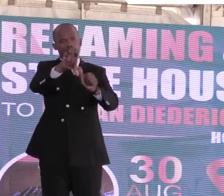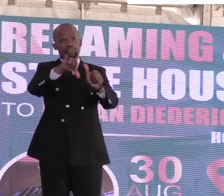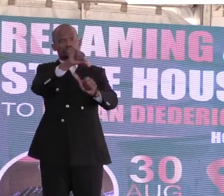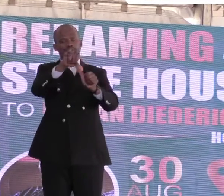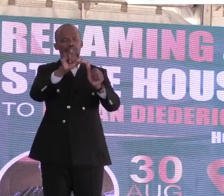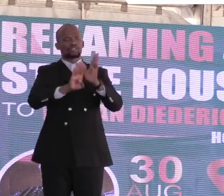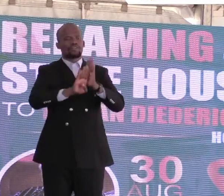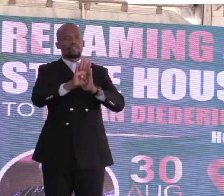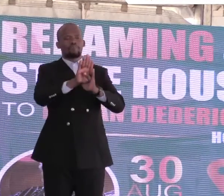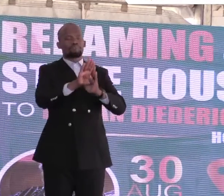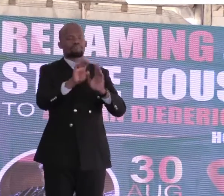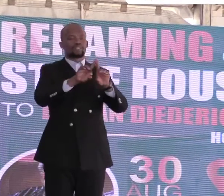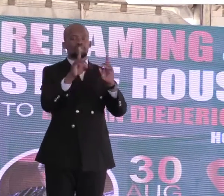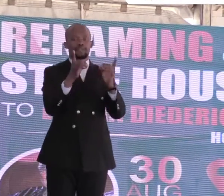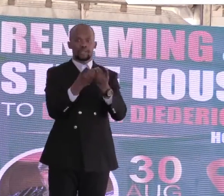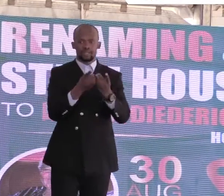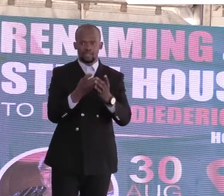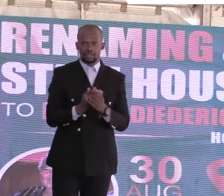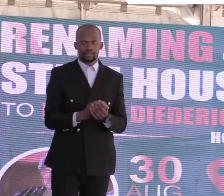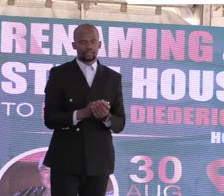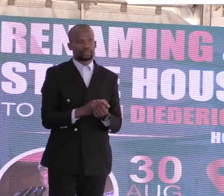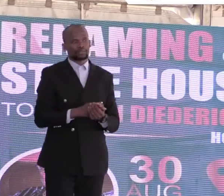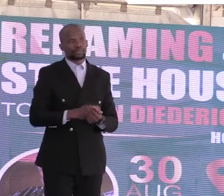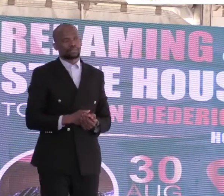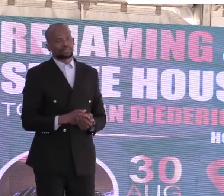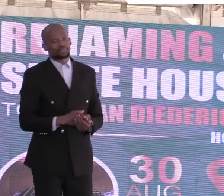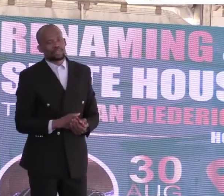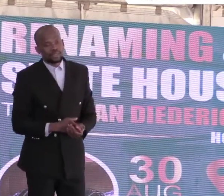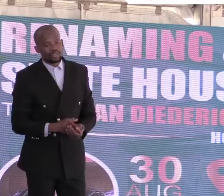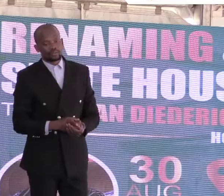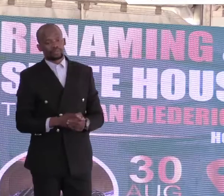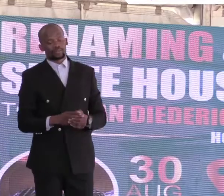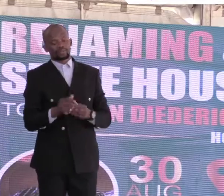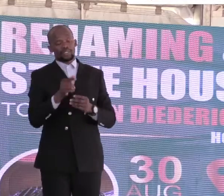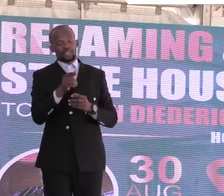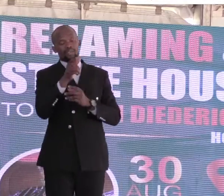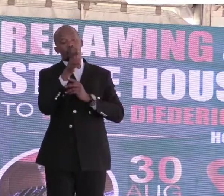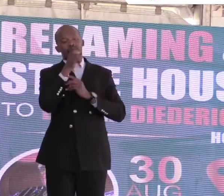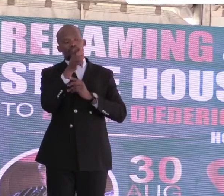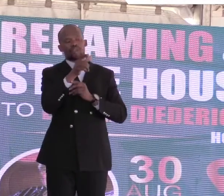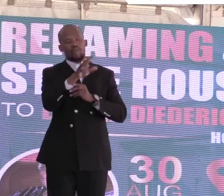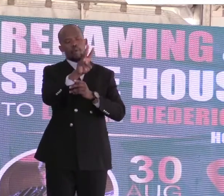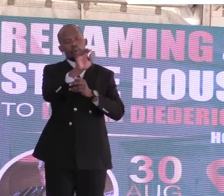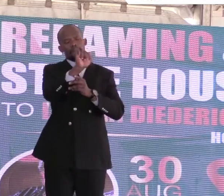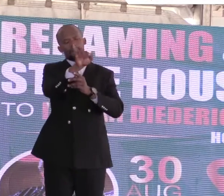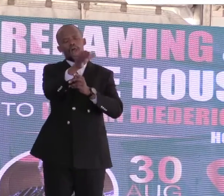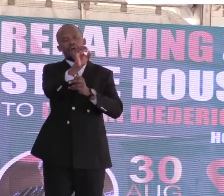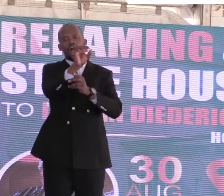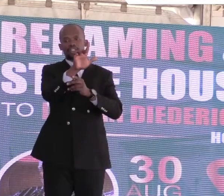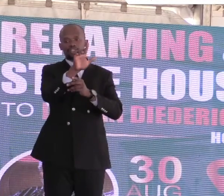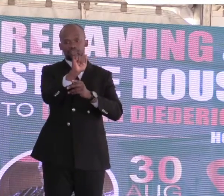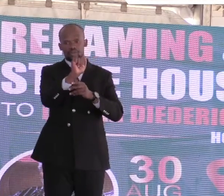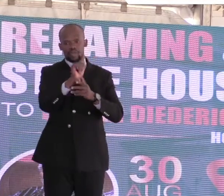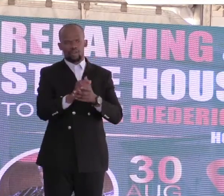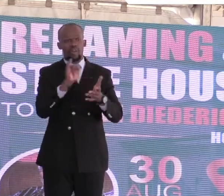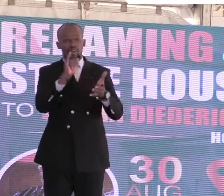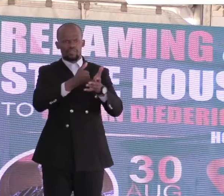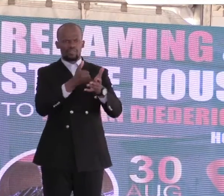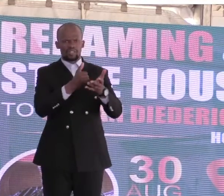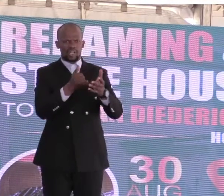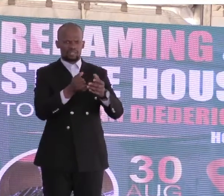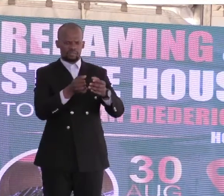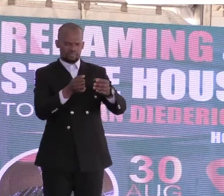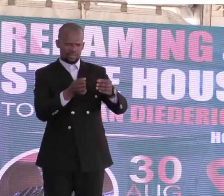social development department there will be renamed after Umama Majola, who recently departed.